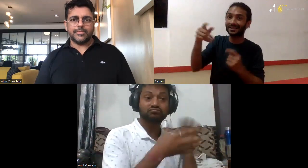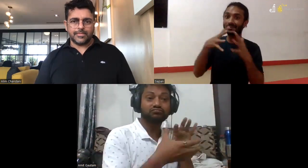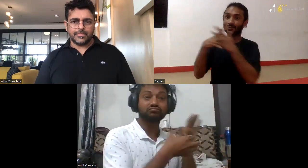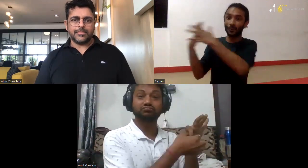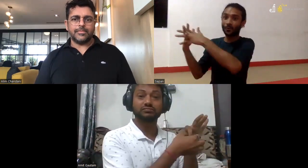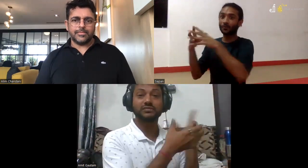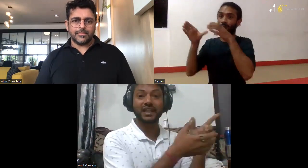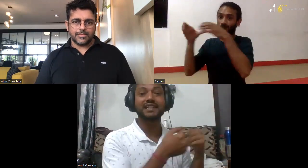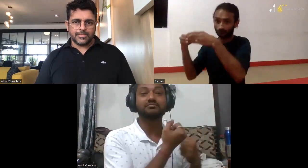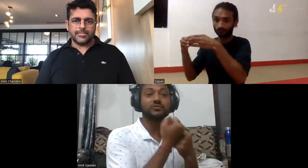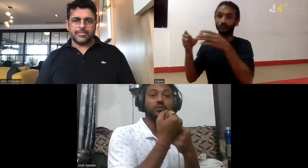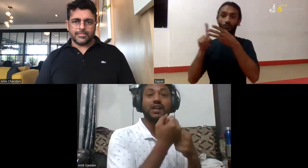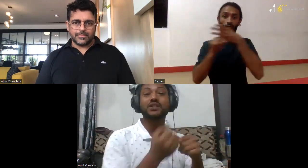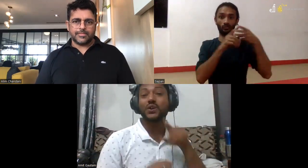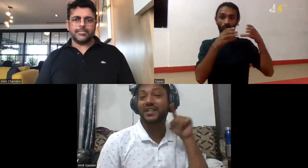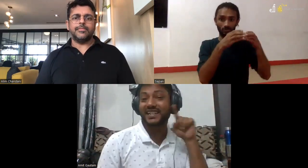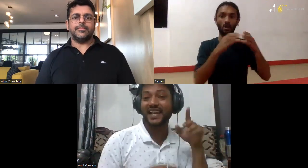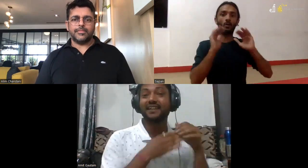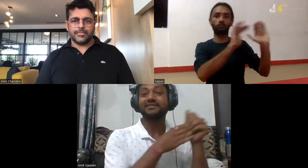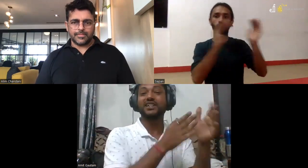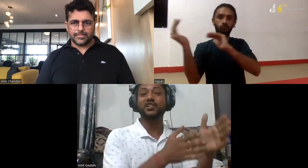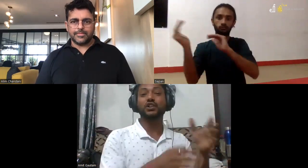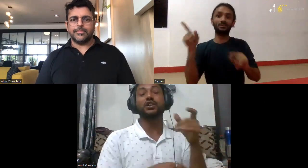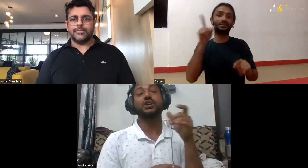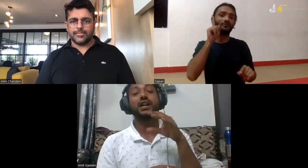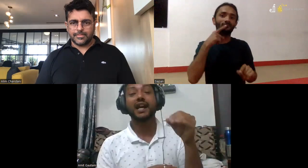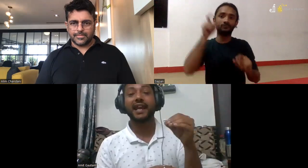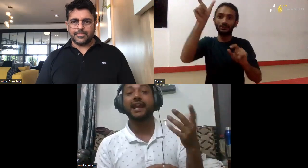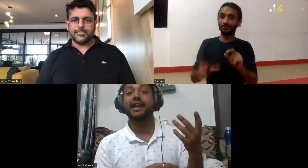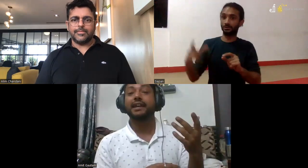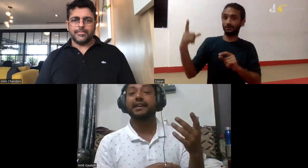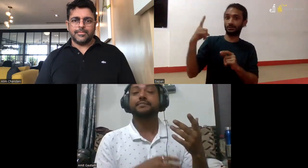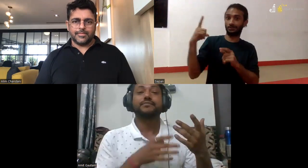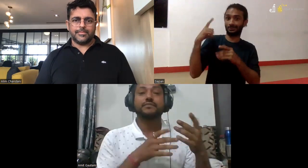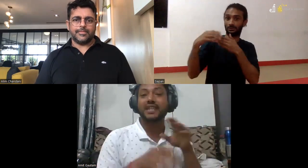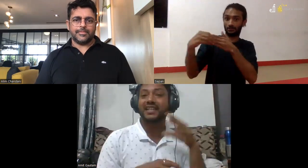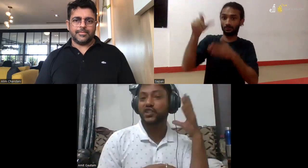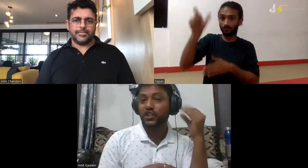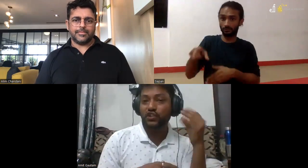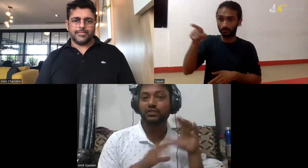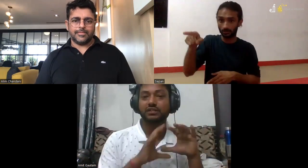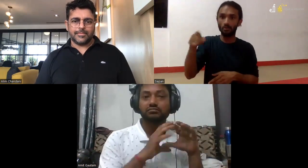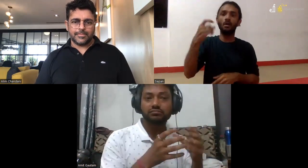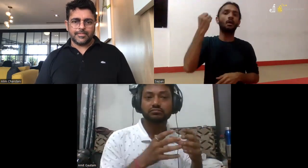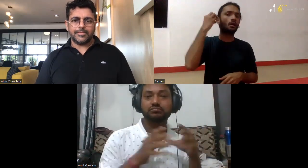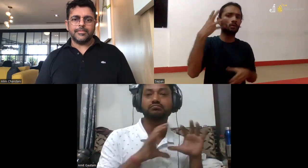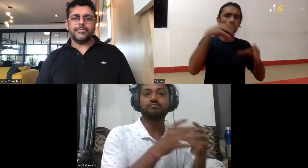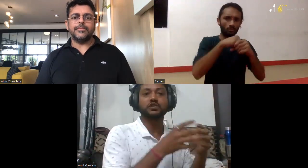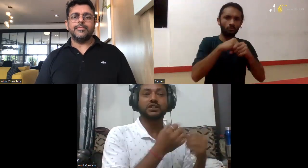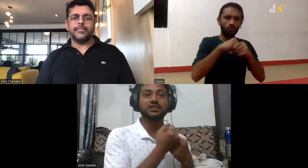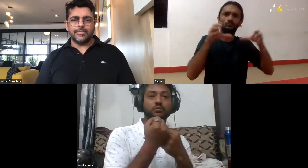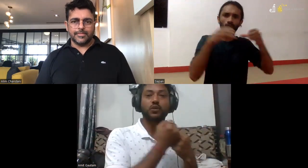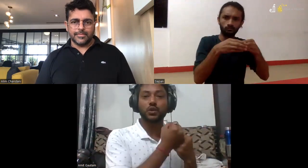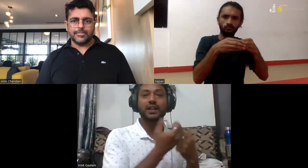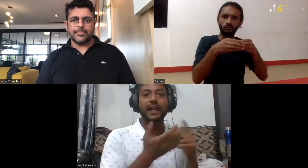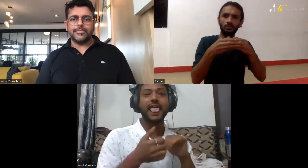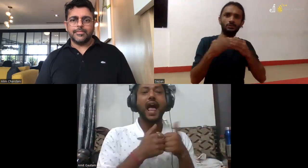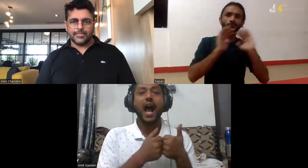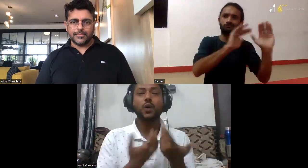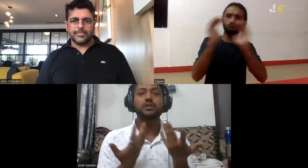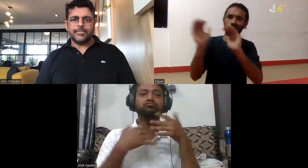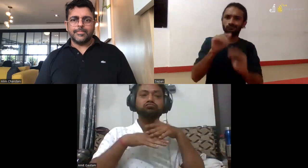while supporting other people. So how I can be strong? What do you mean by weak? Like I'm a deaf